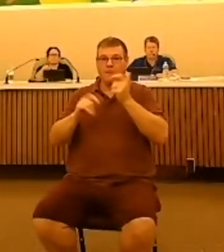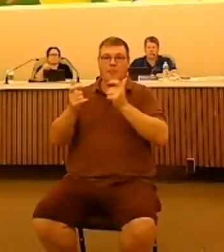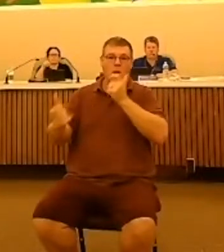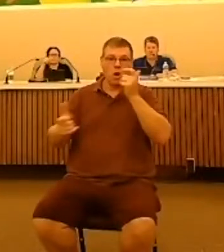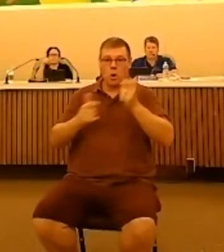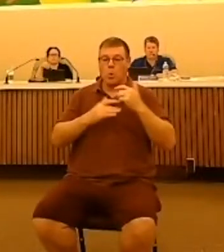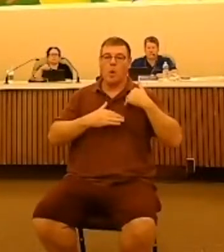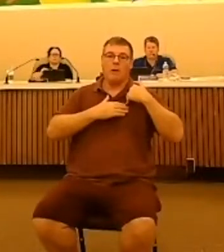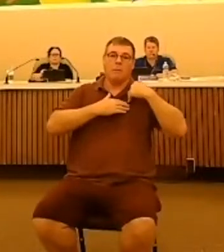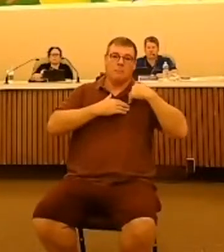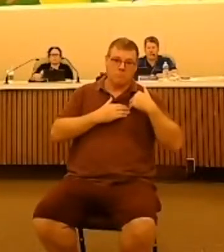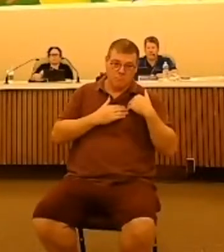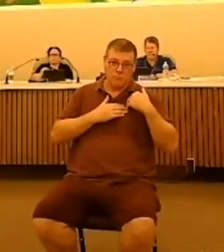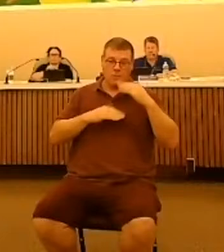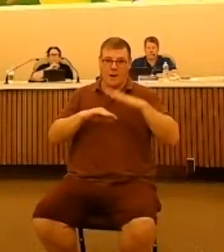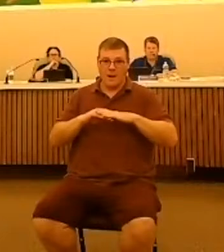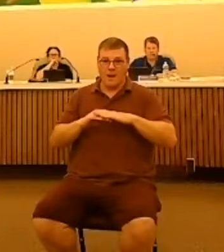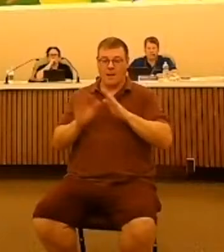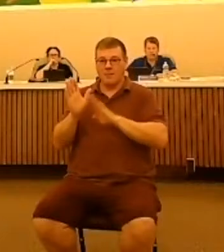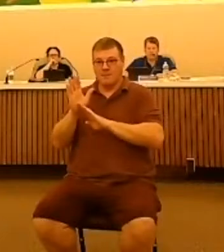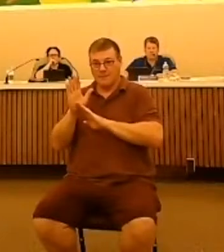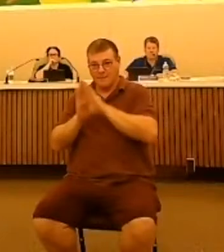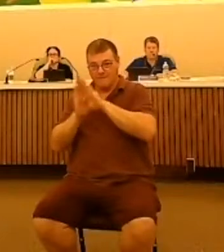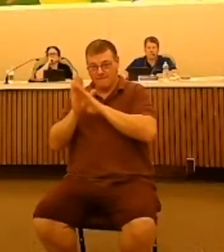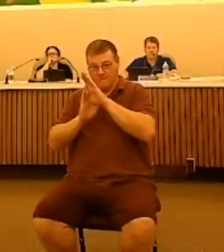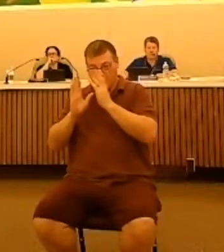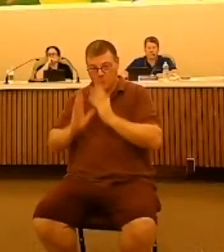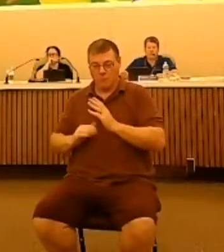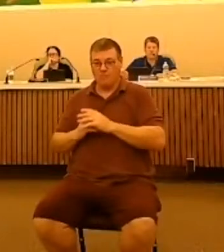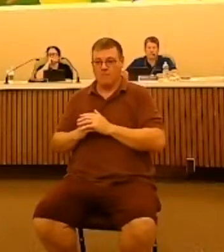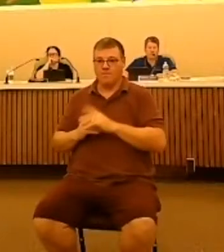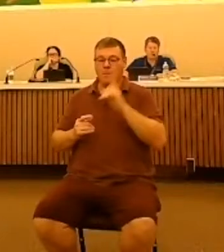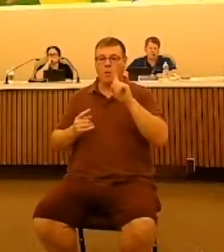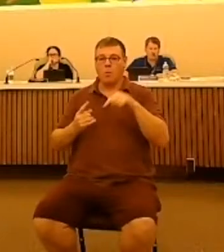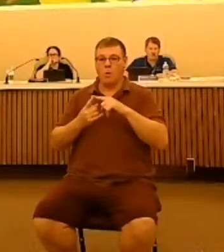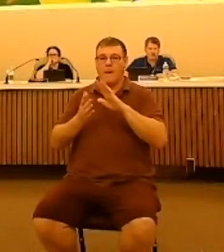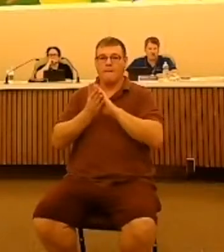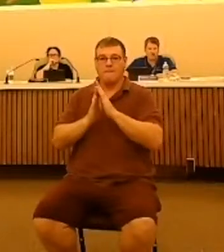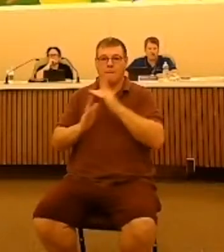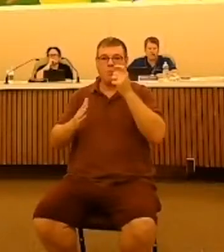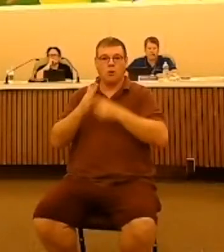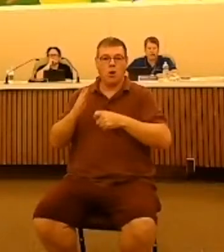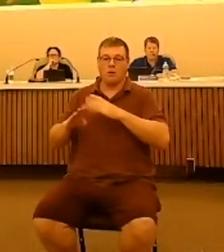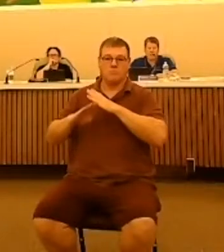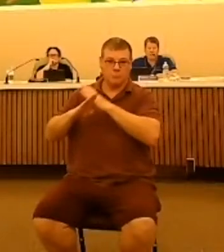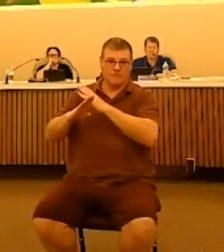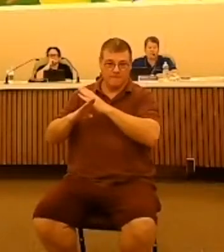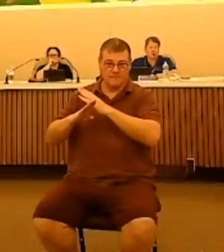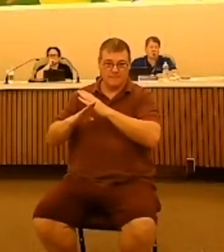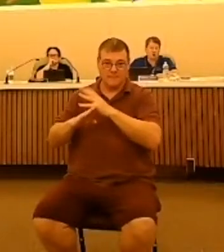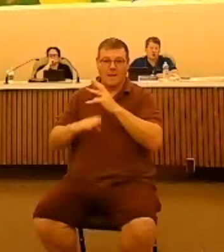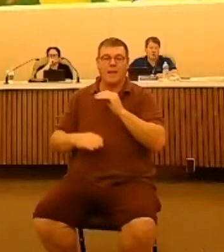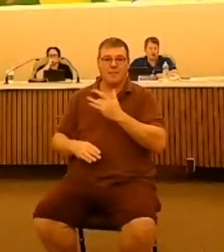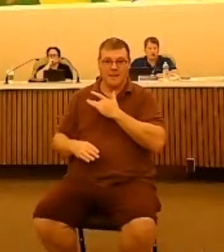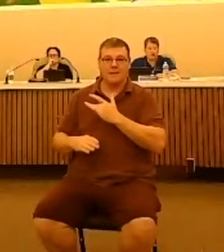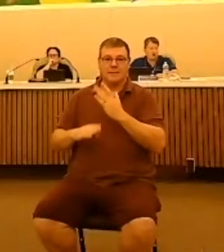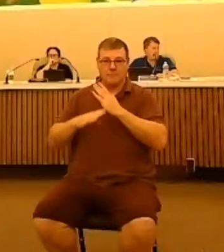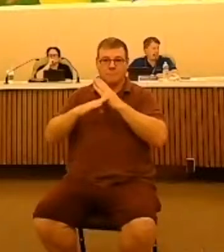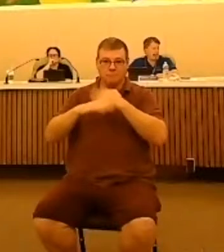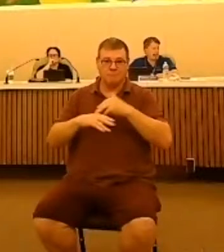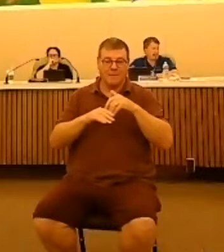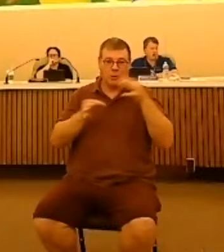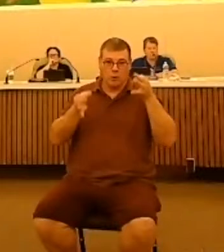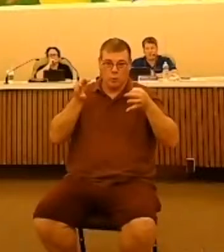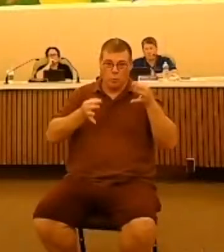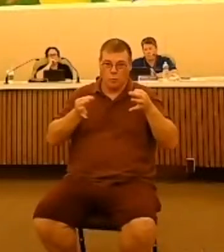undue burdens on the developer Mhm. to the point where it becomes cost prohibitive, and that typically gets struck down in court. So